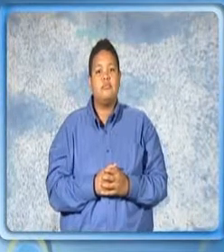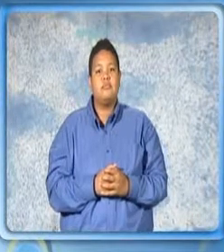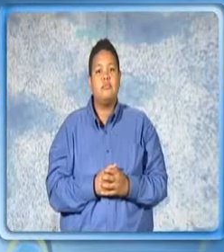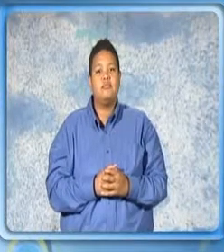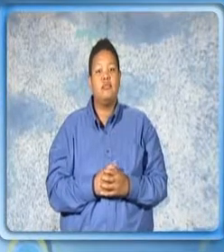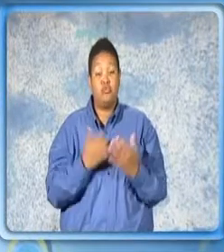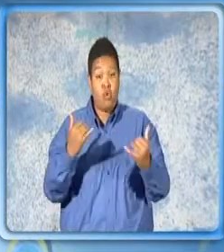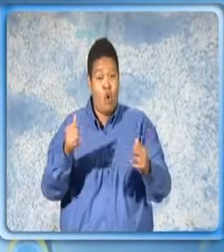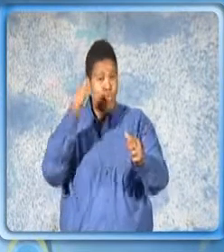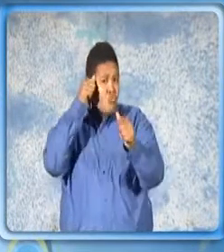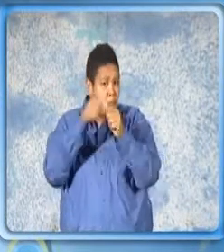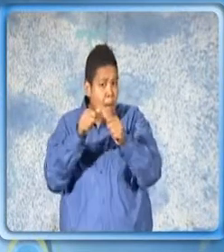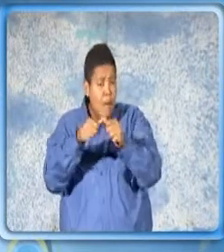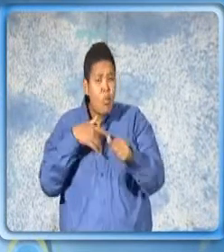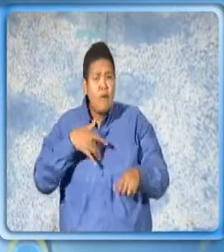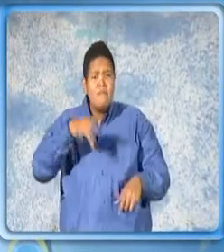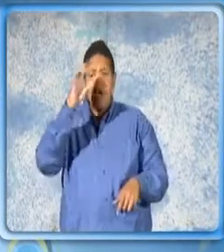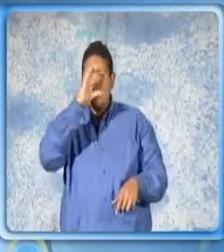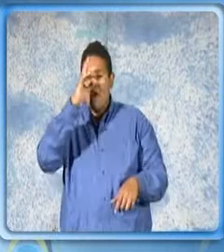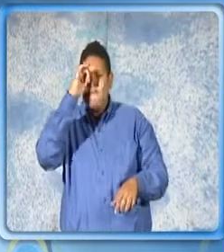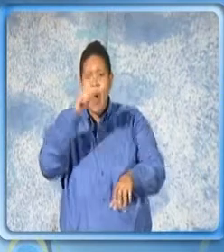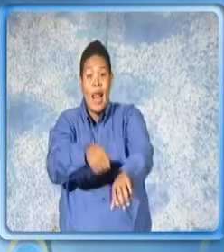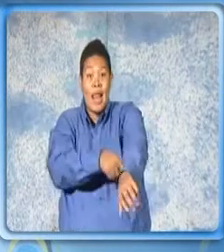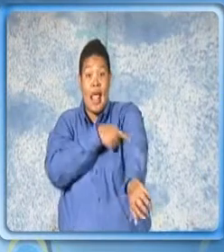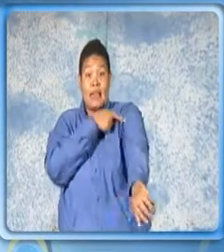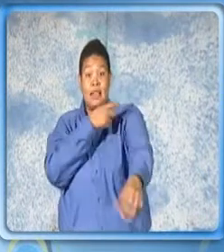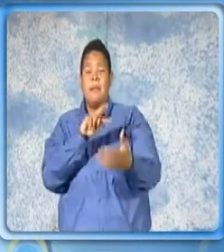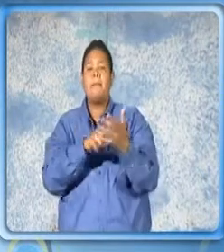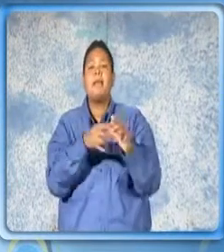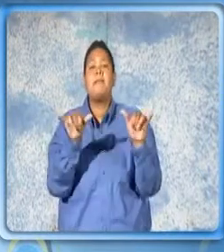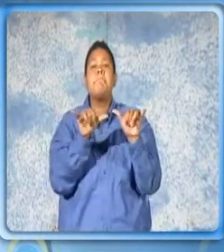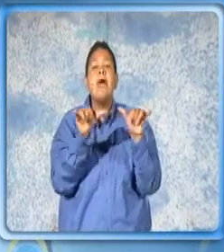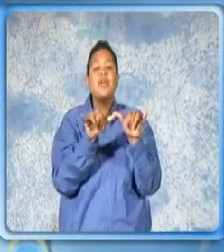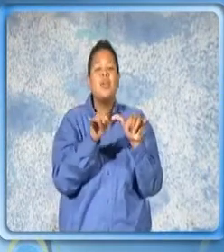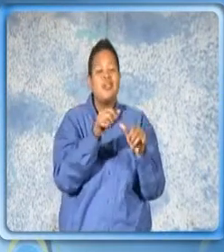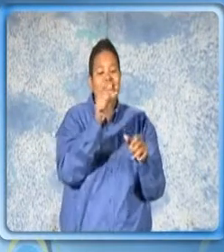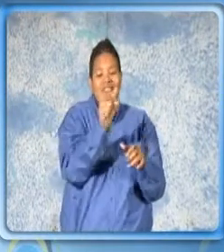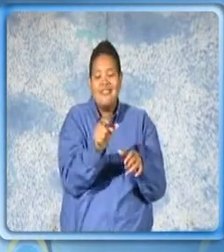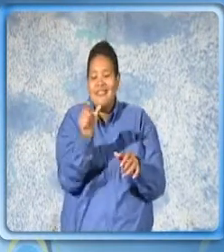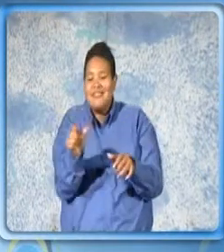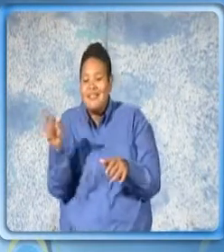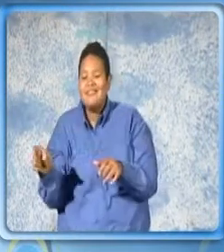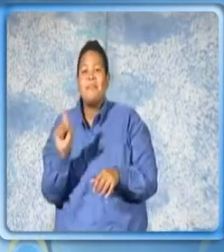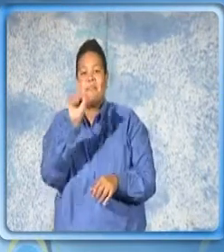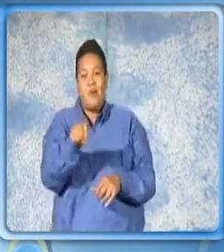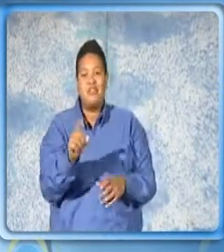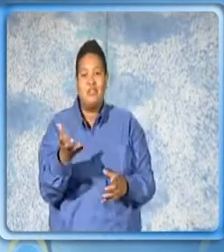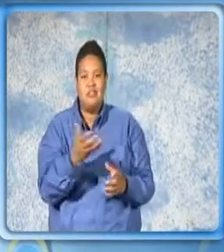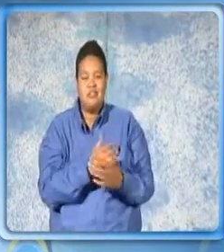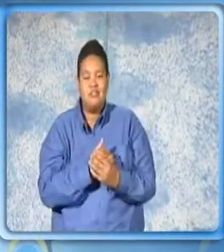Now remember, we're finding the length, so it must be measured in units.